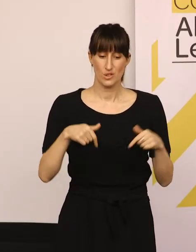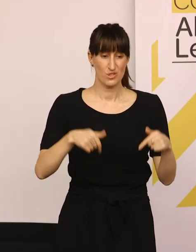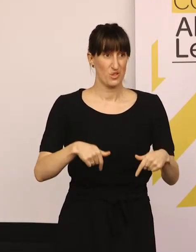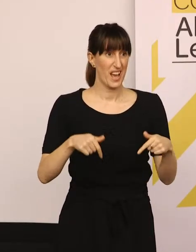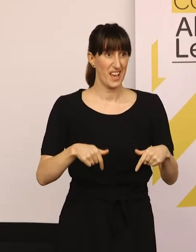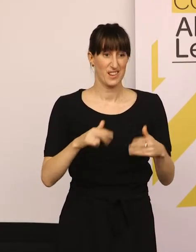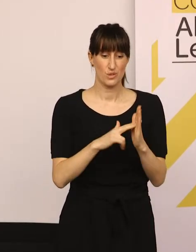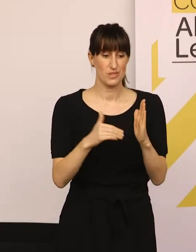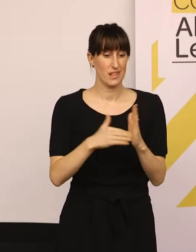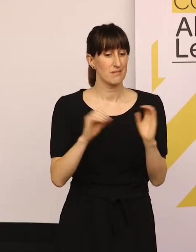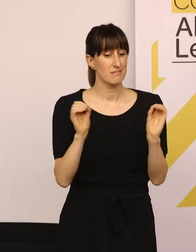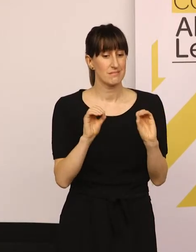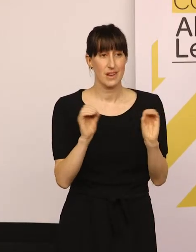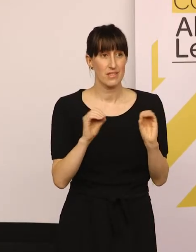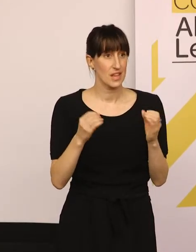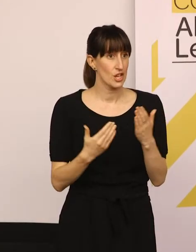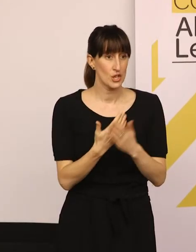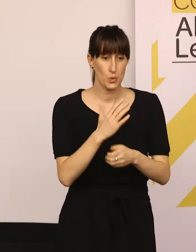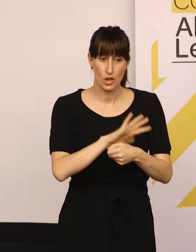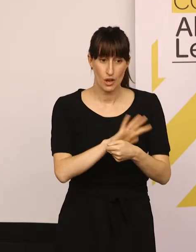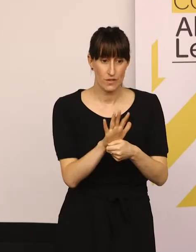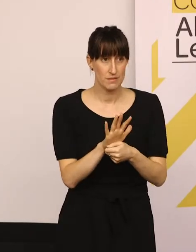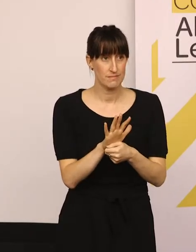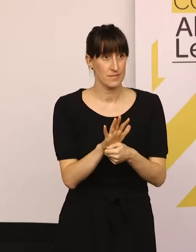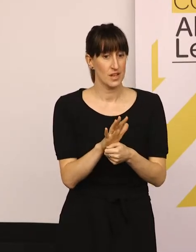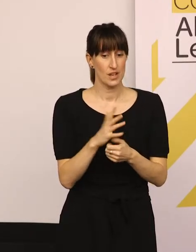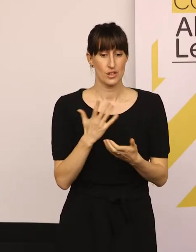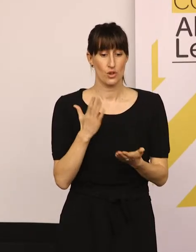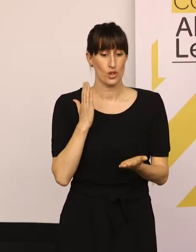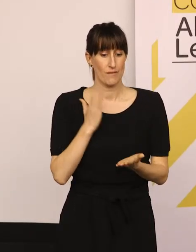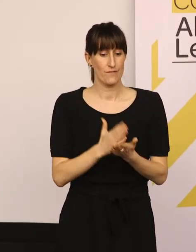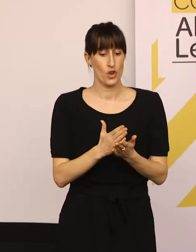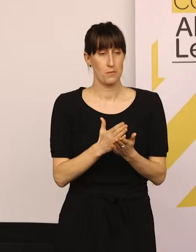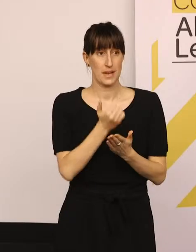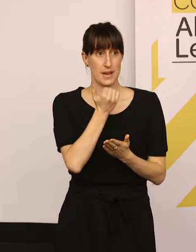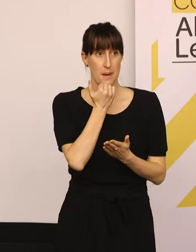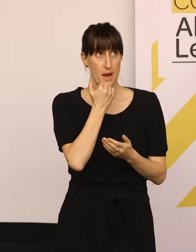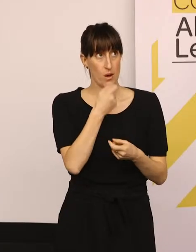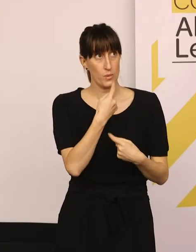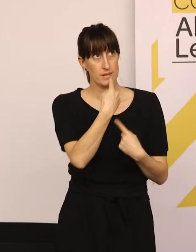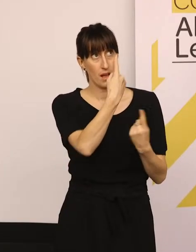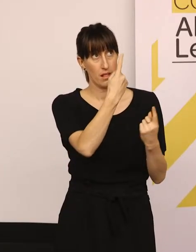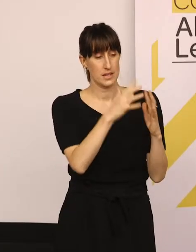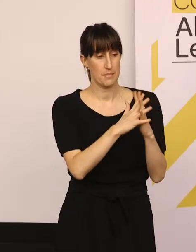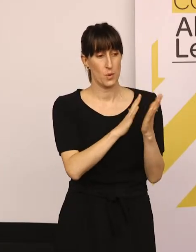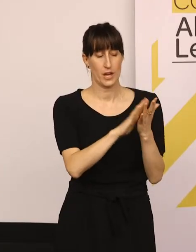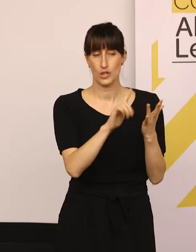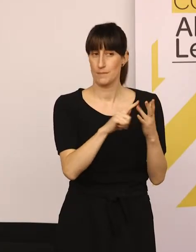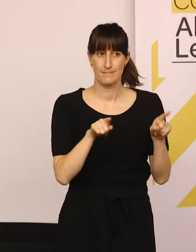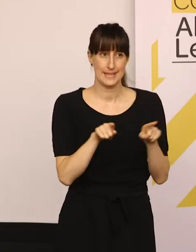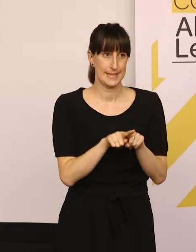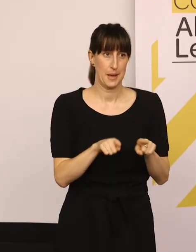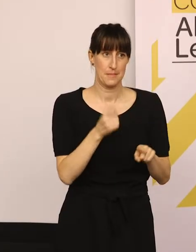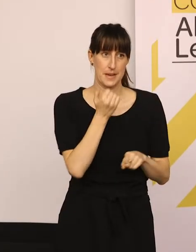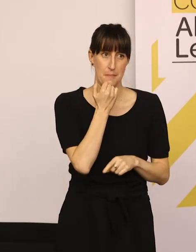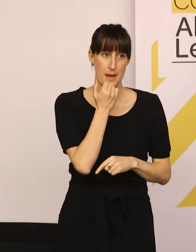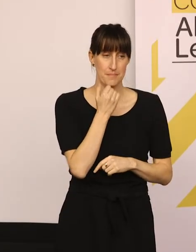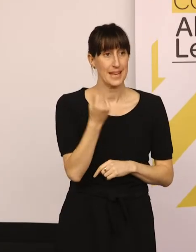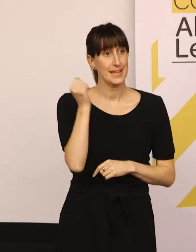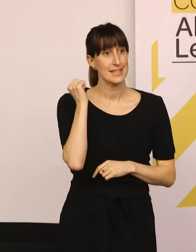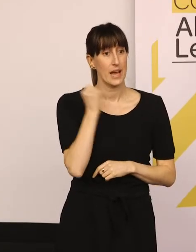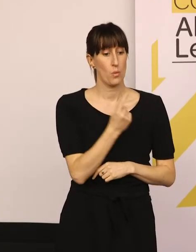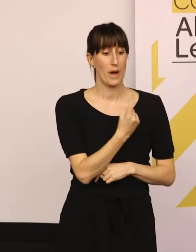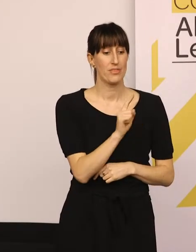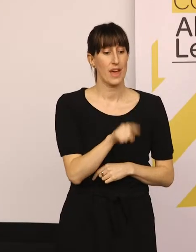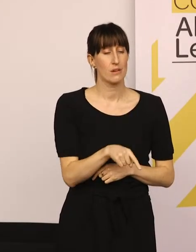there will be no change to the number of confirmed cases we will be reporting to the WHO. Yesterday there were